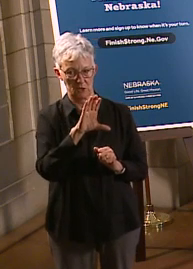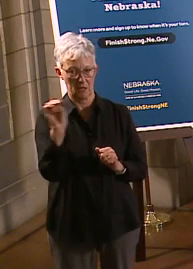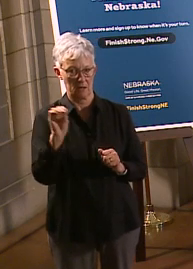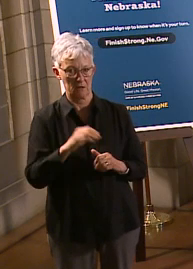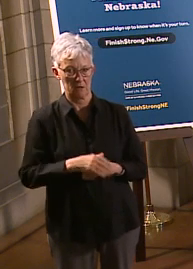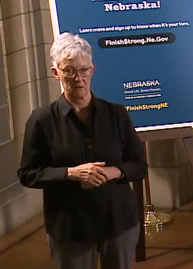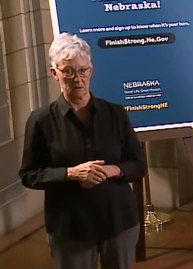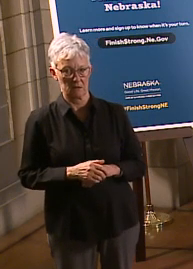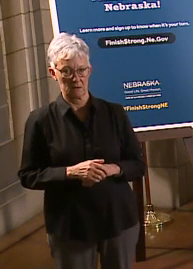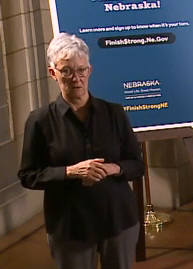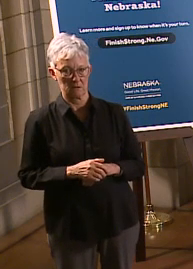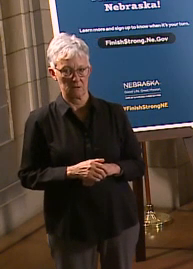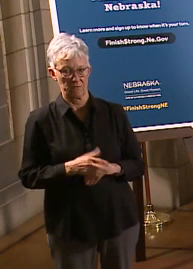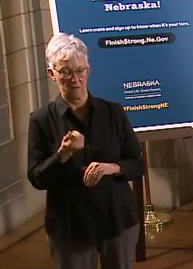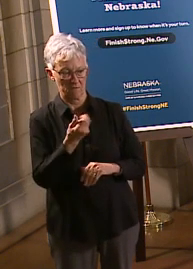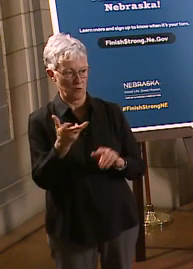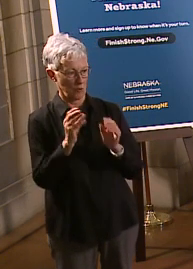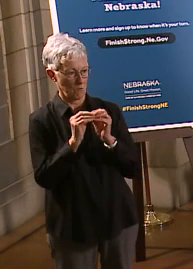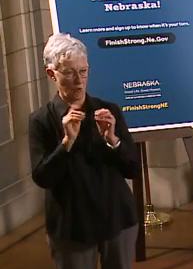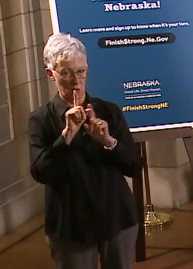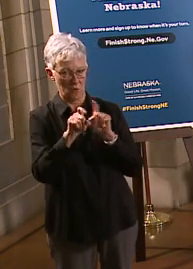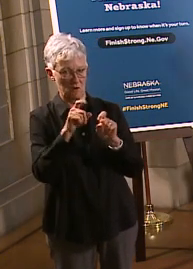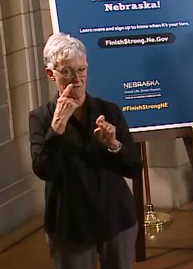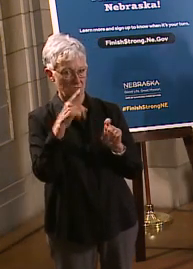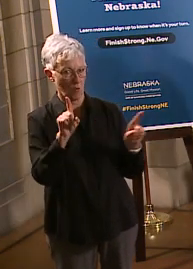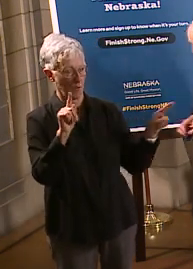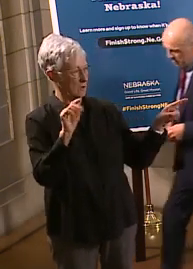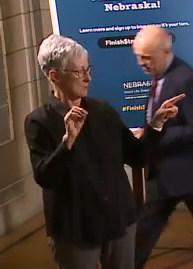And we have a couple more questions for Tom.